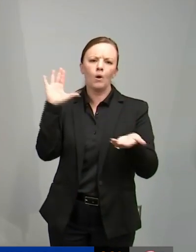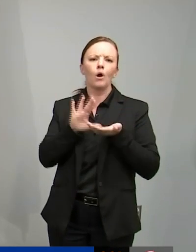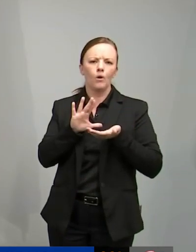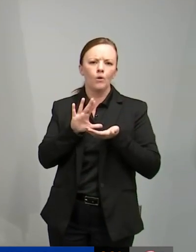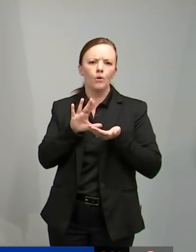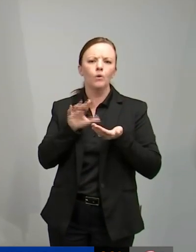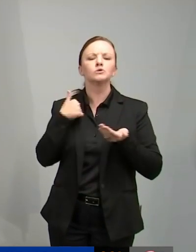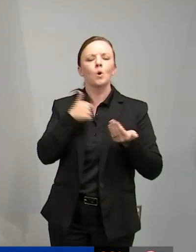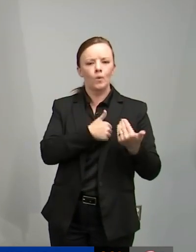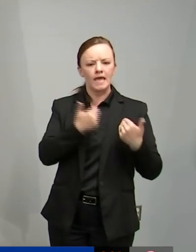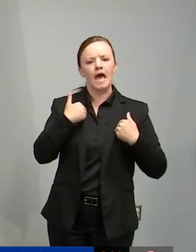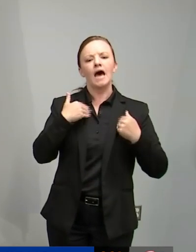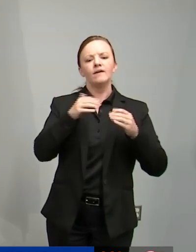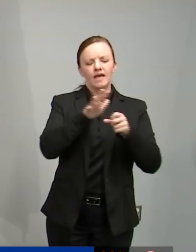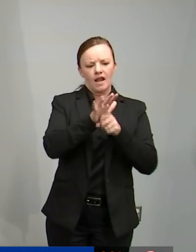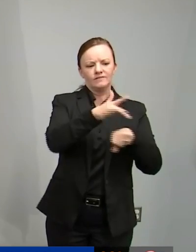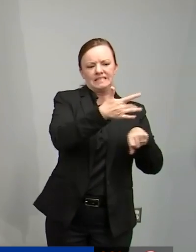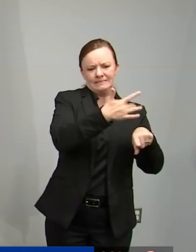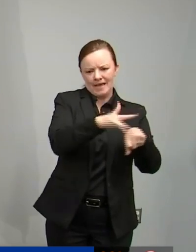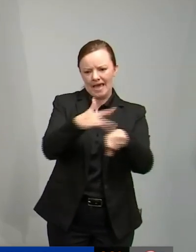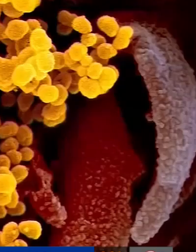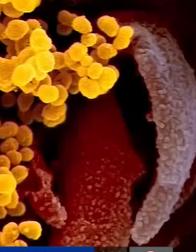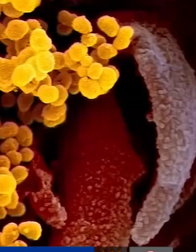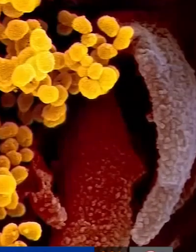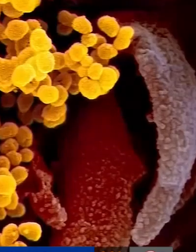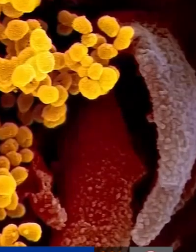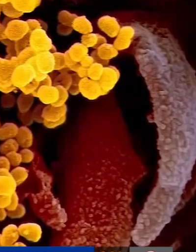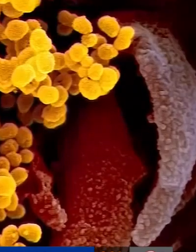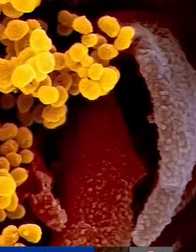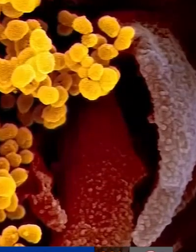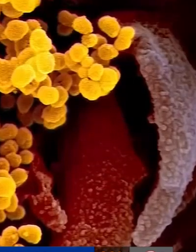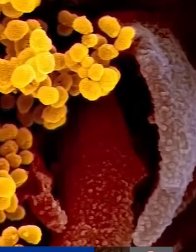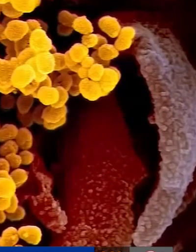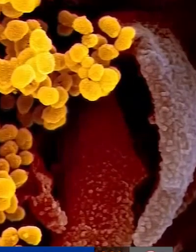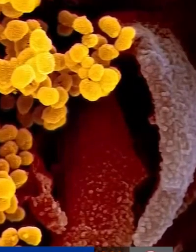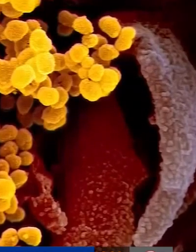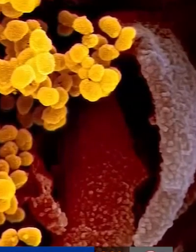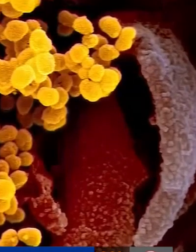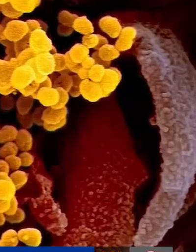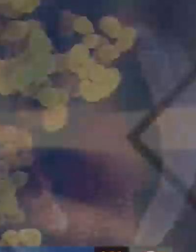space to create these isolated systems. Brittany Thomason, Arizona's Family.